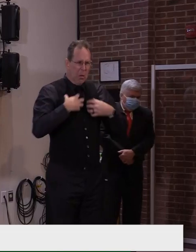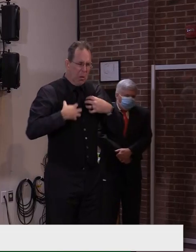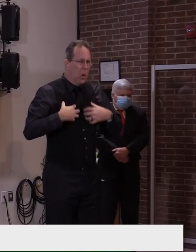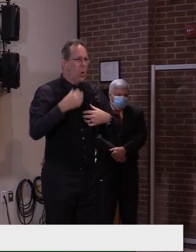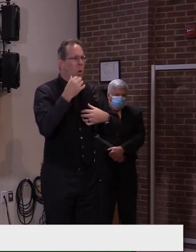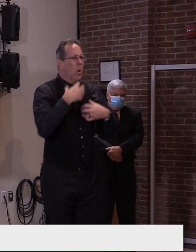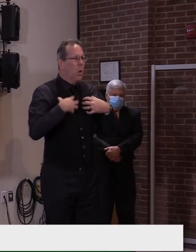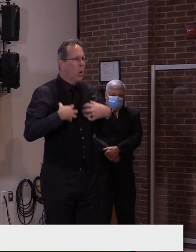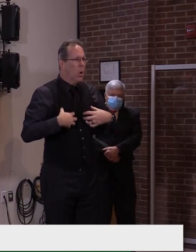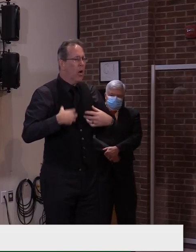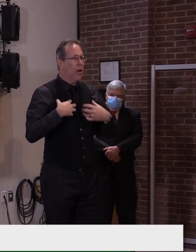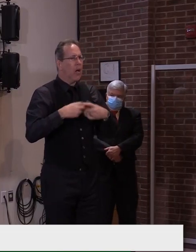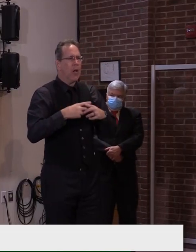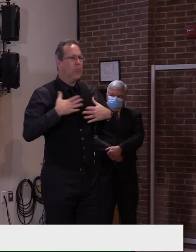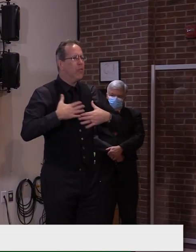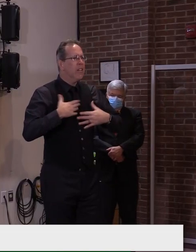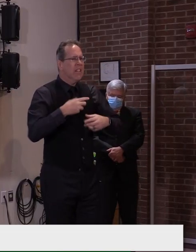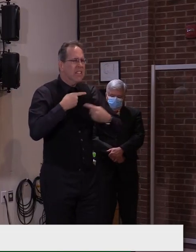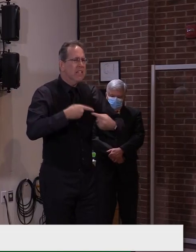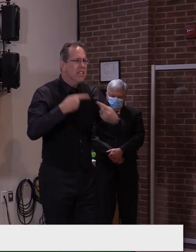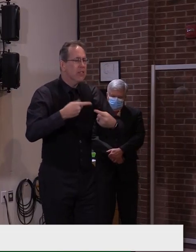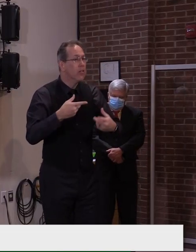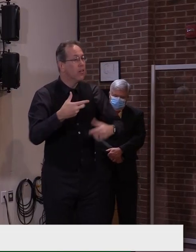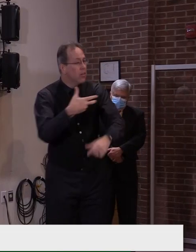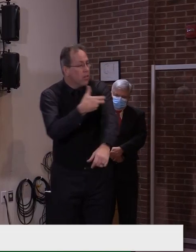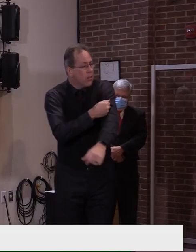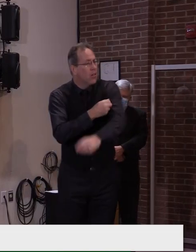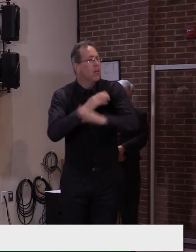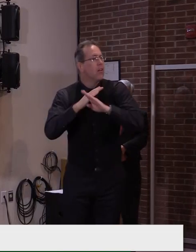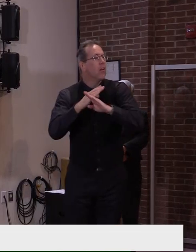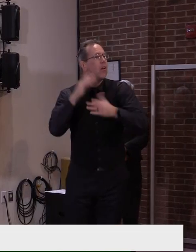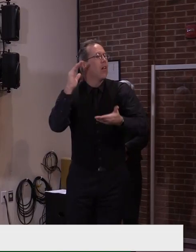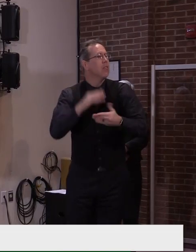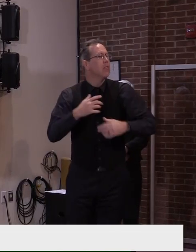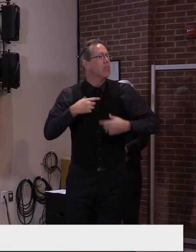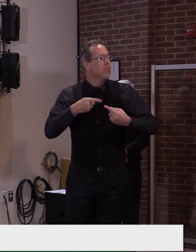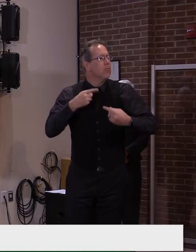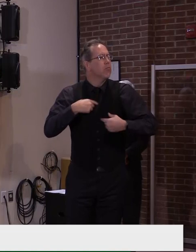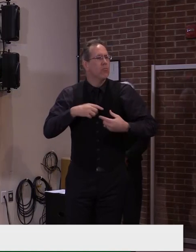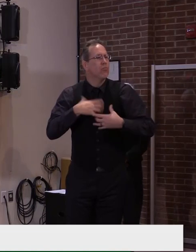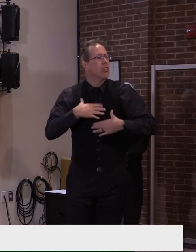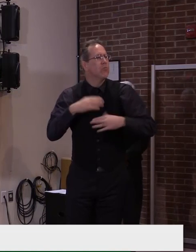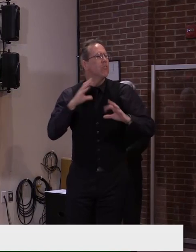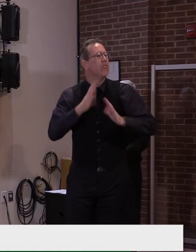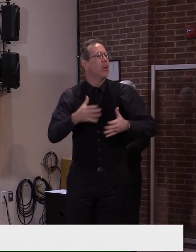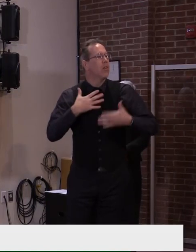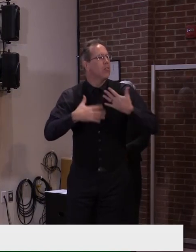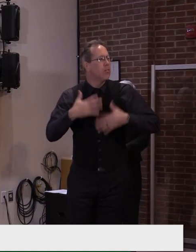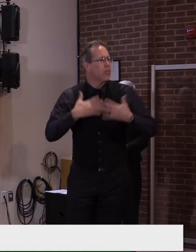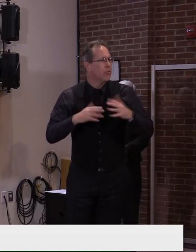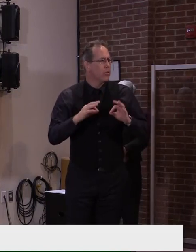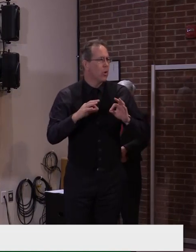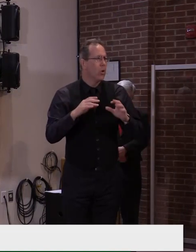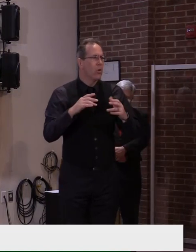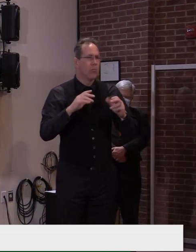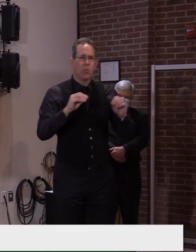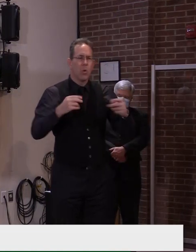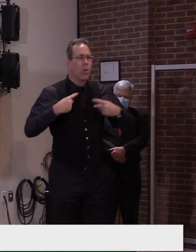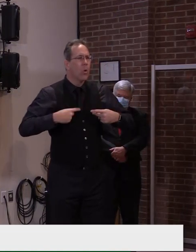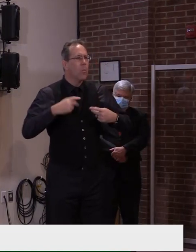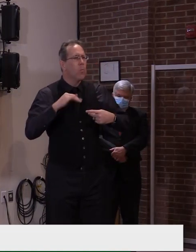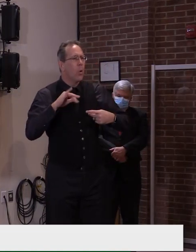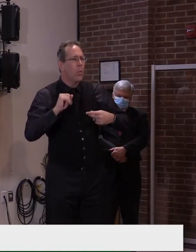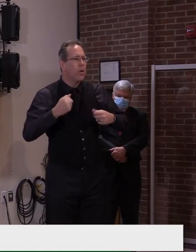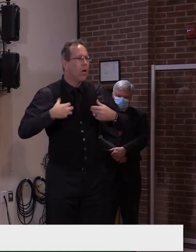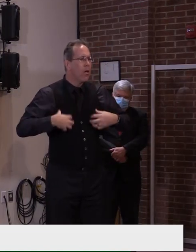with shortness of breath, with need to have x-rays for pneumonia, with ICU admission. So I do believe